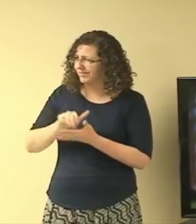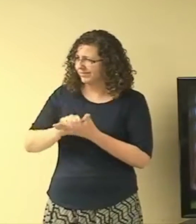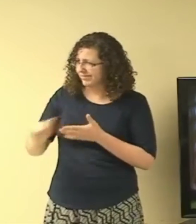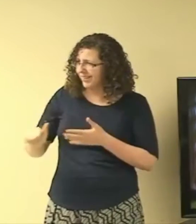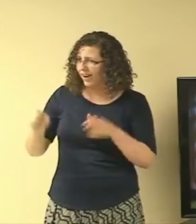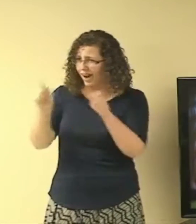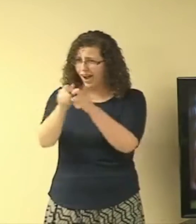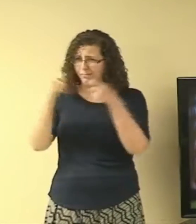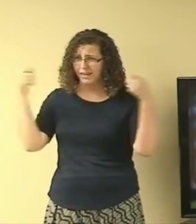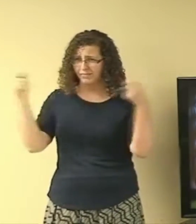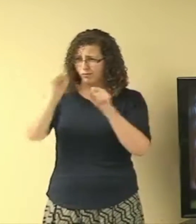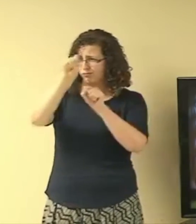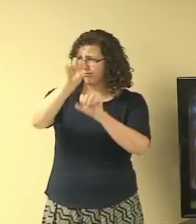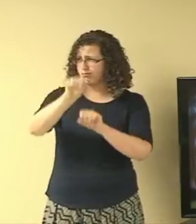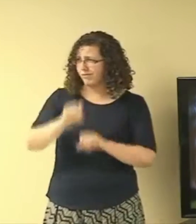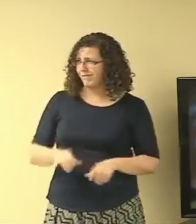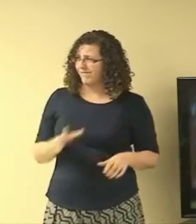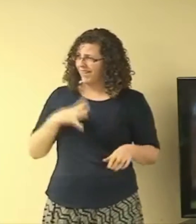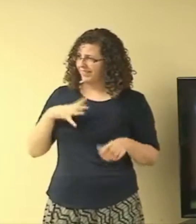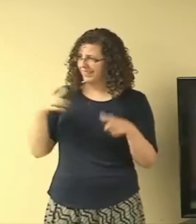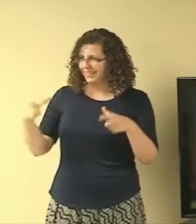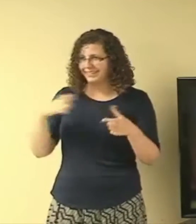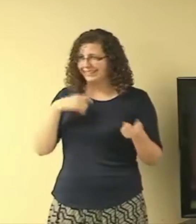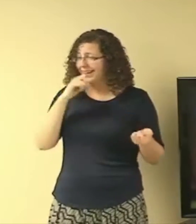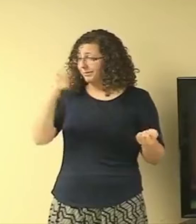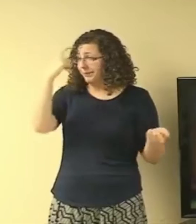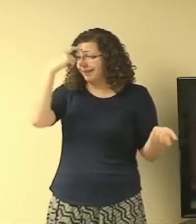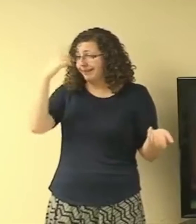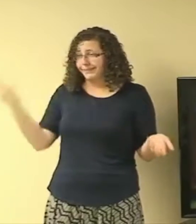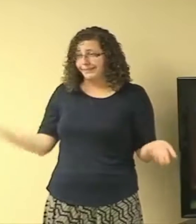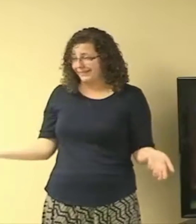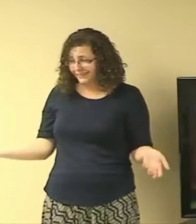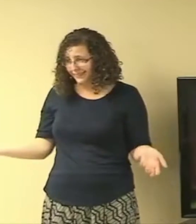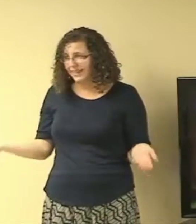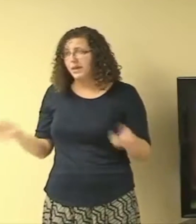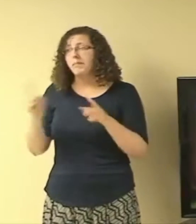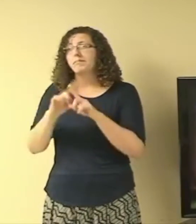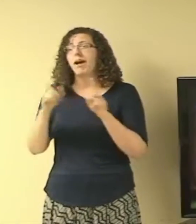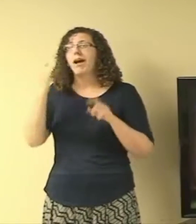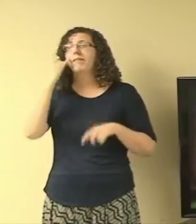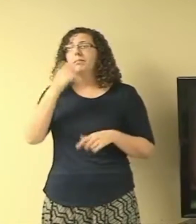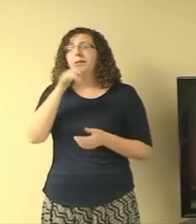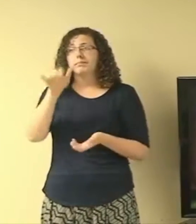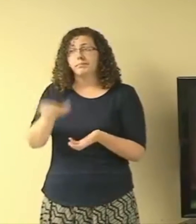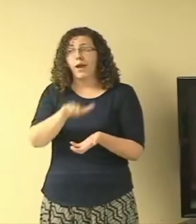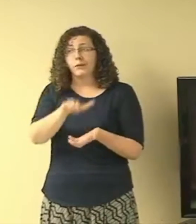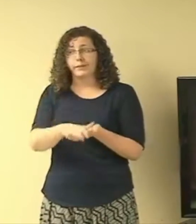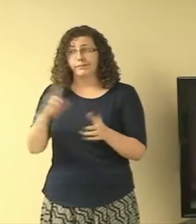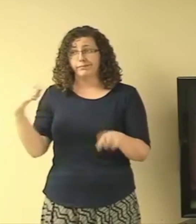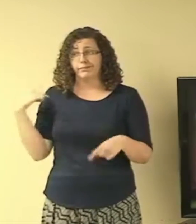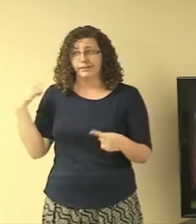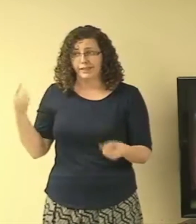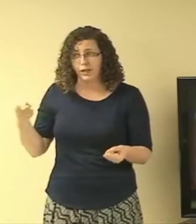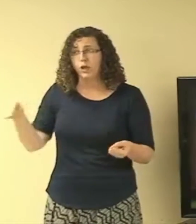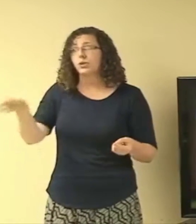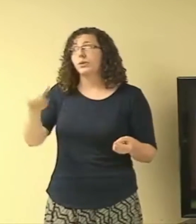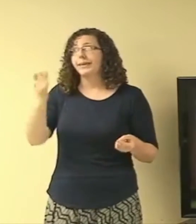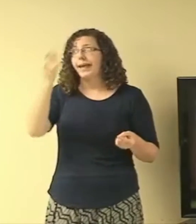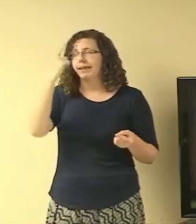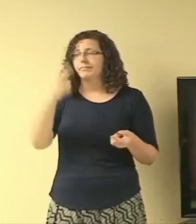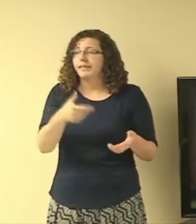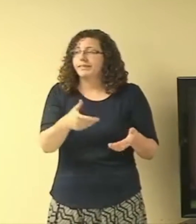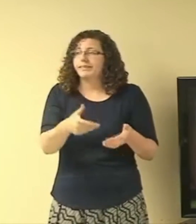in. It just does not compute in the guy brain. But if you've been married a little while, it doesn't